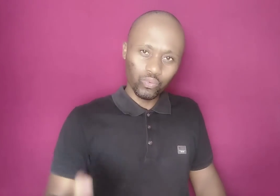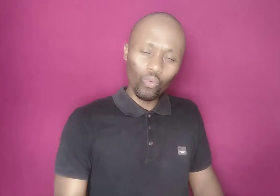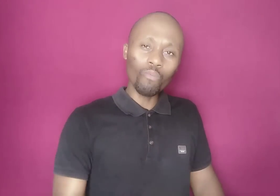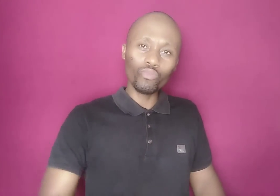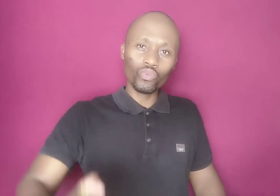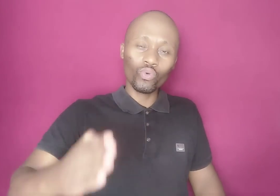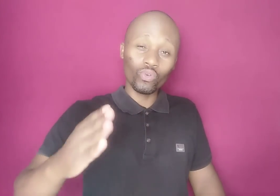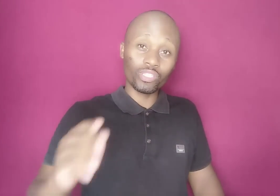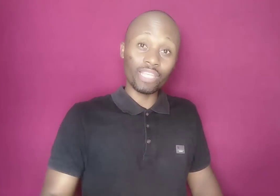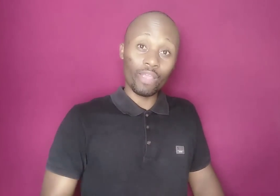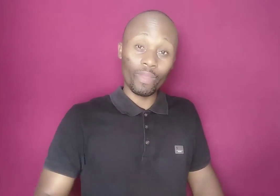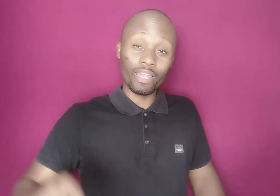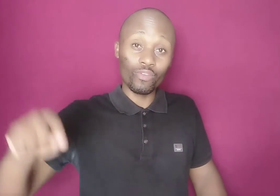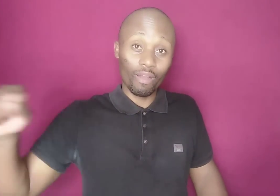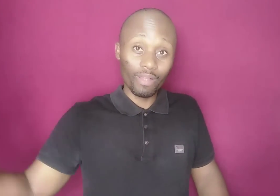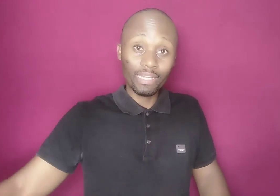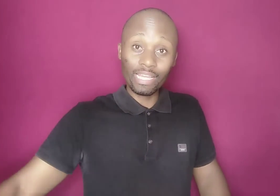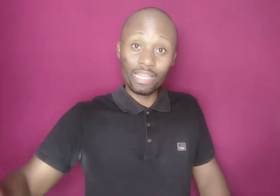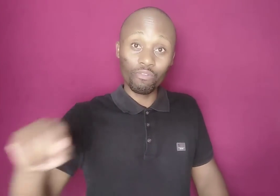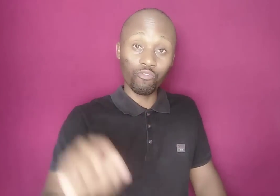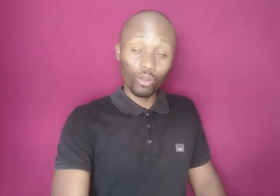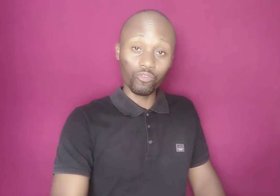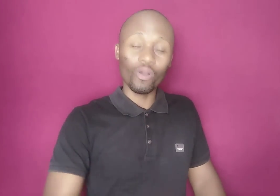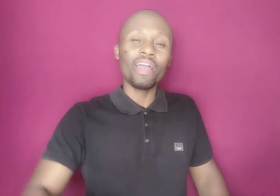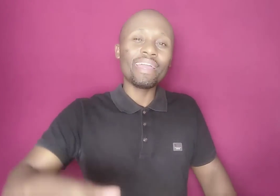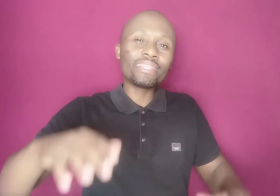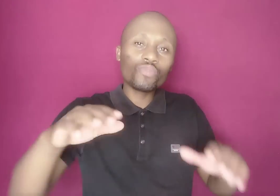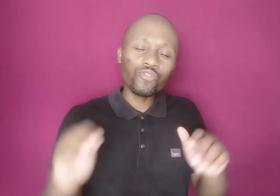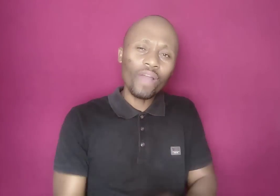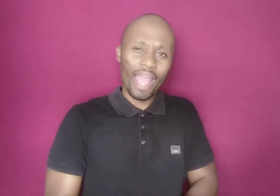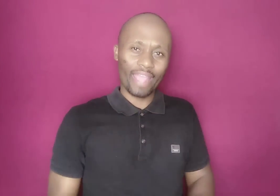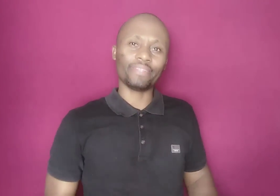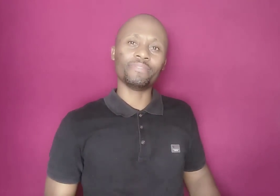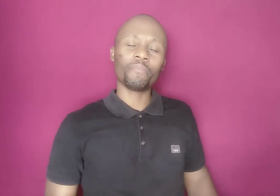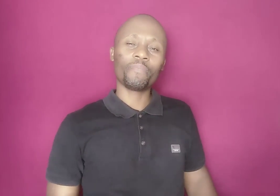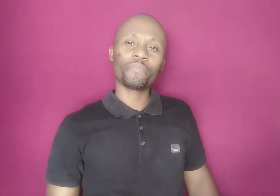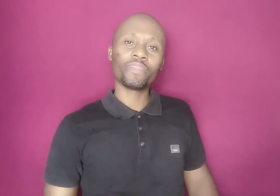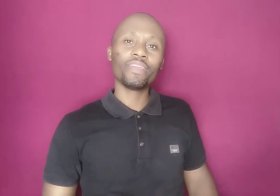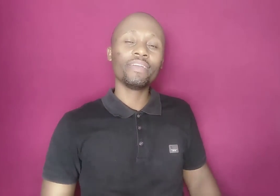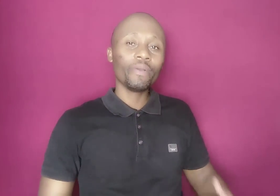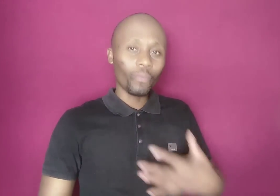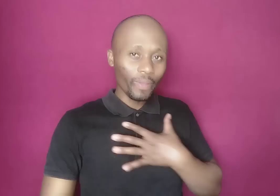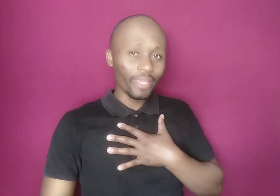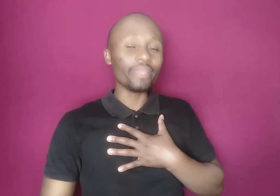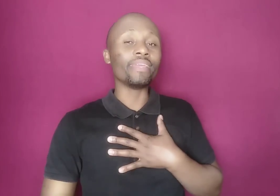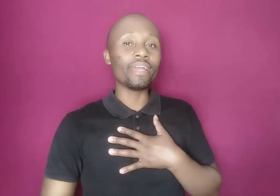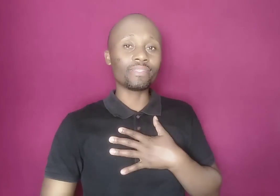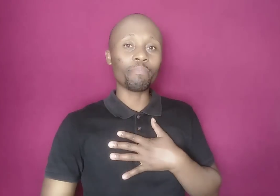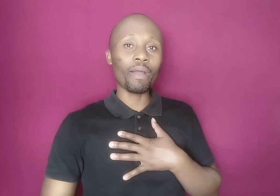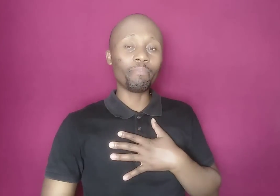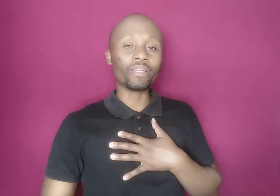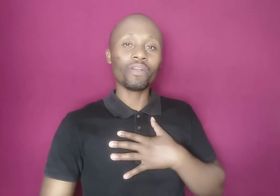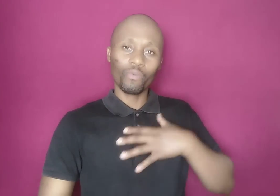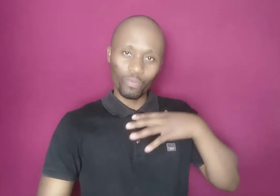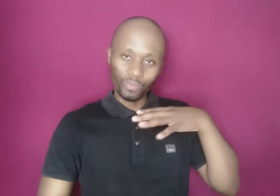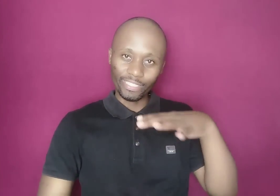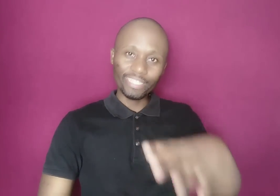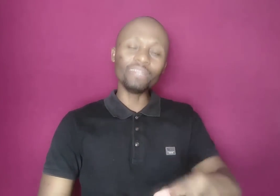whom you say when you are taking a fall for. It's fine. We, as the public, will deal with